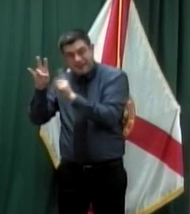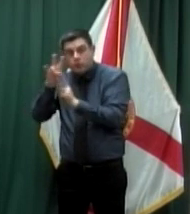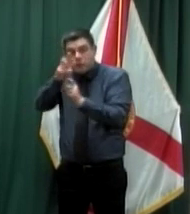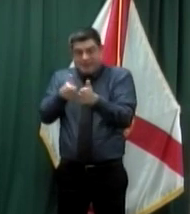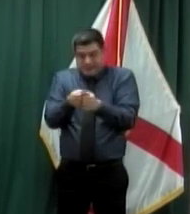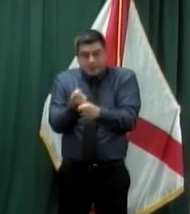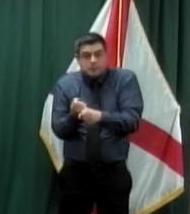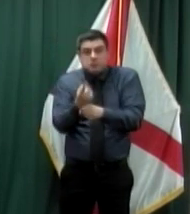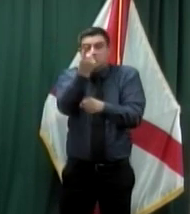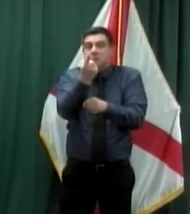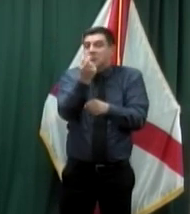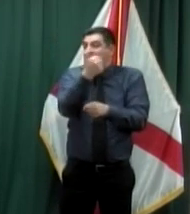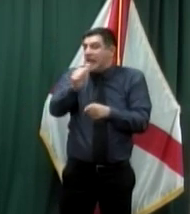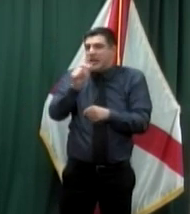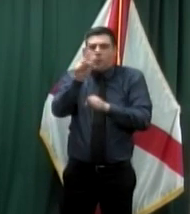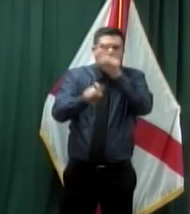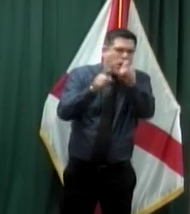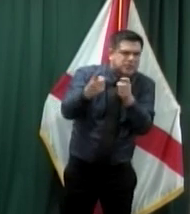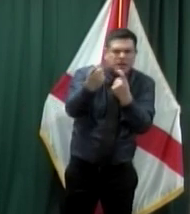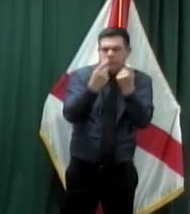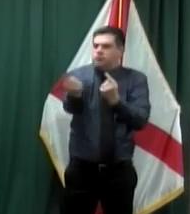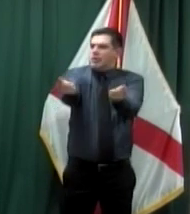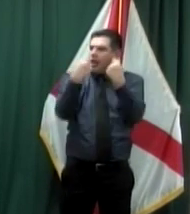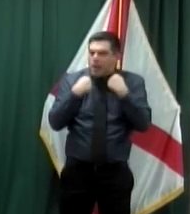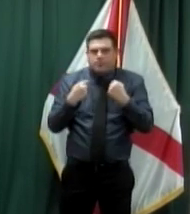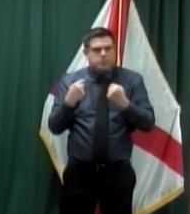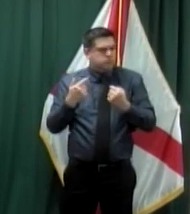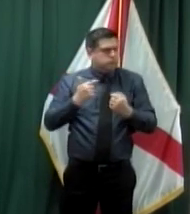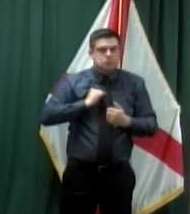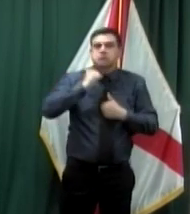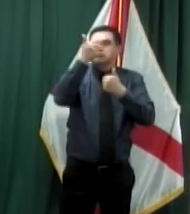Drozd, and he will give us an update.